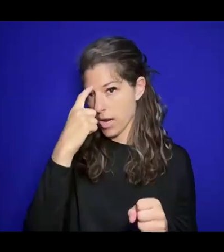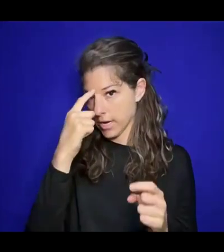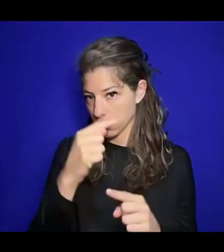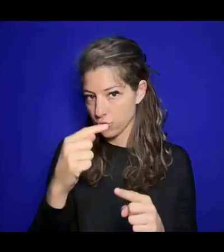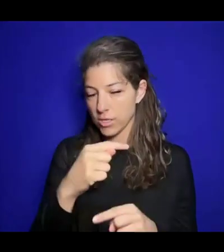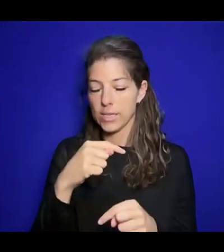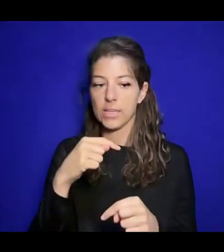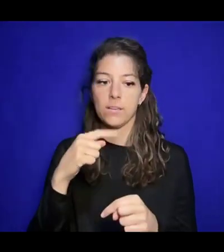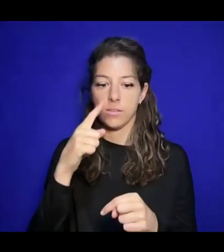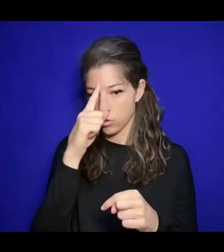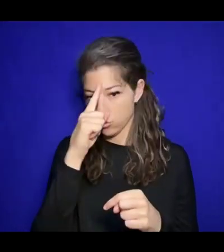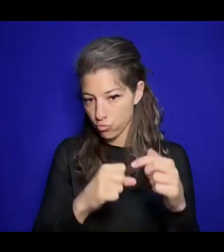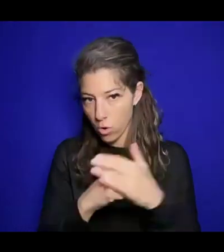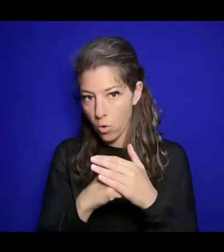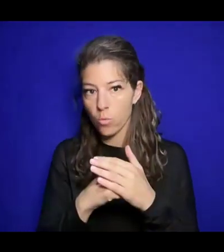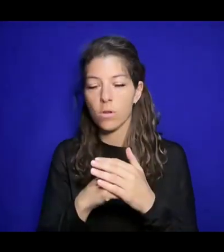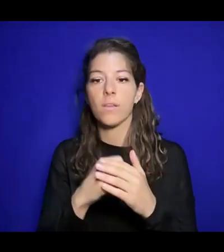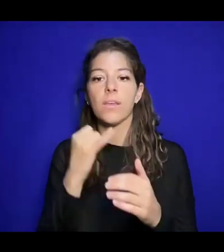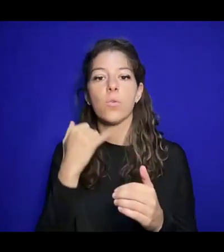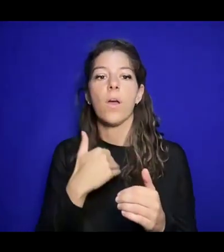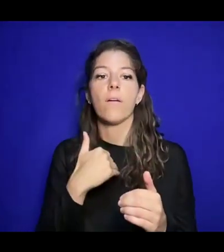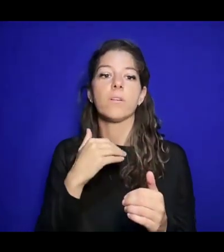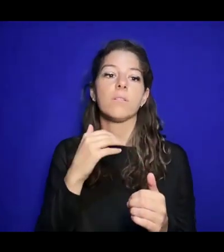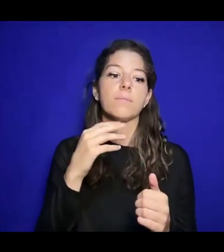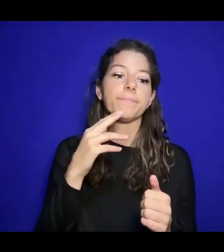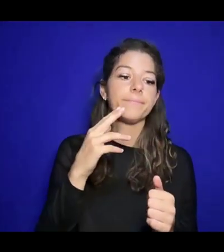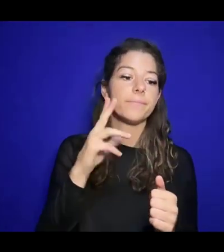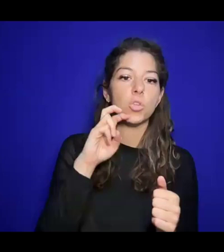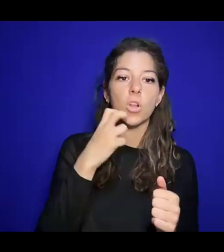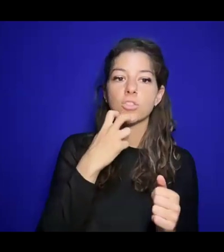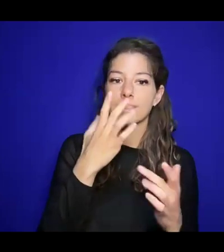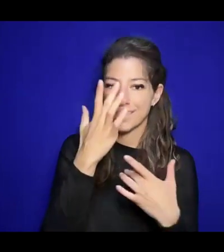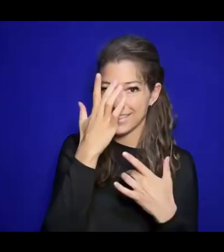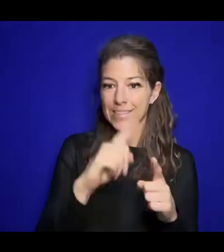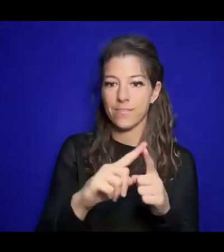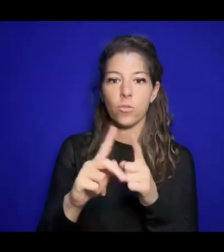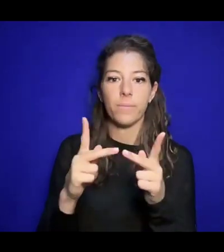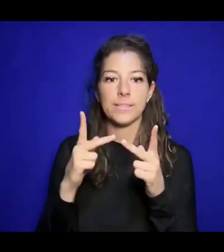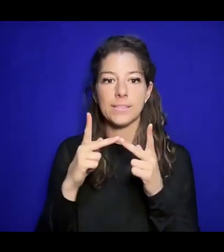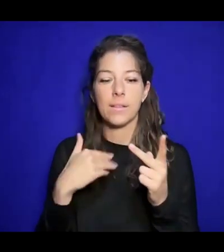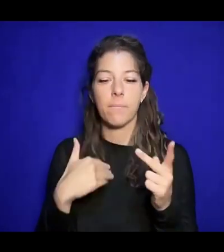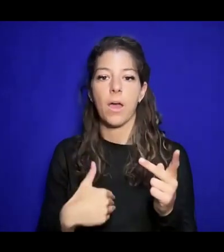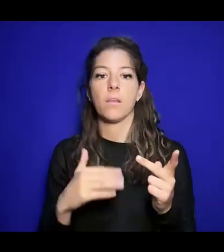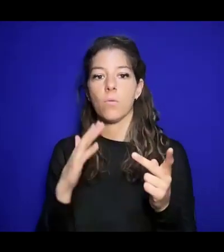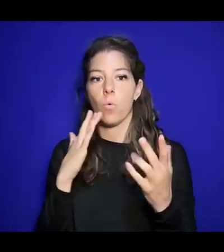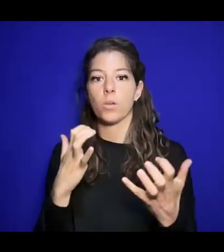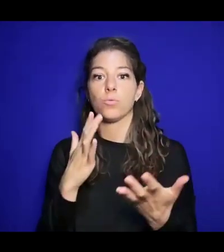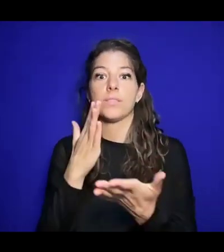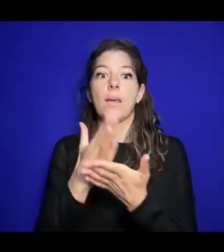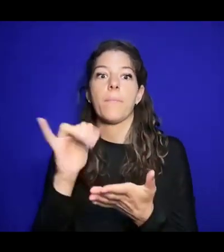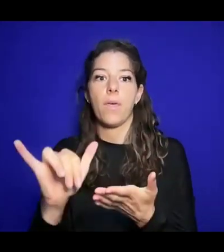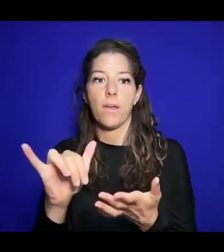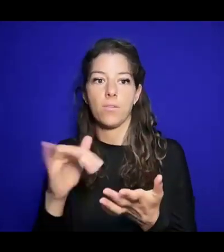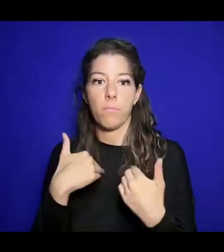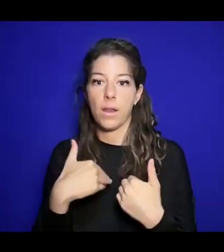is, where the stroke is. If you have neurological disease, it might go to different places in the body that will want to stop that because your